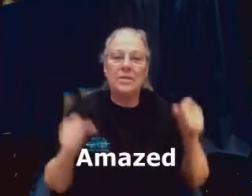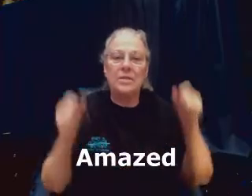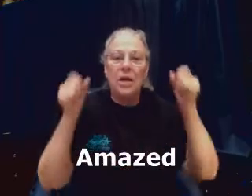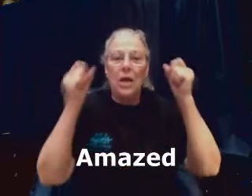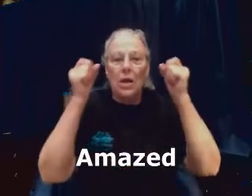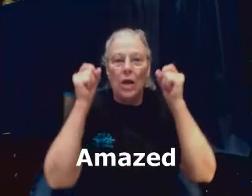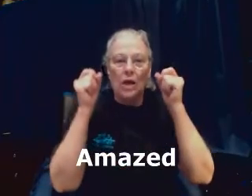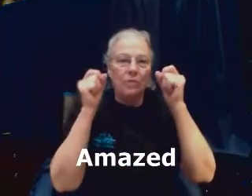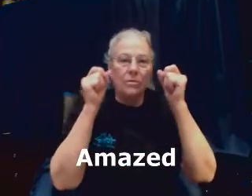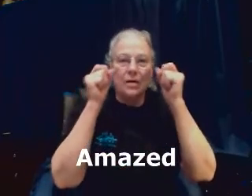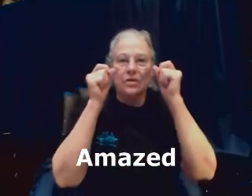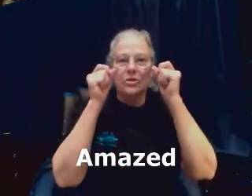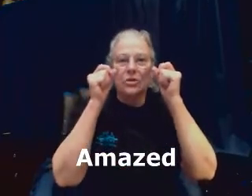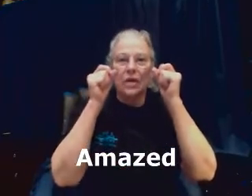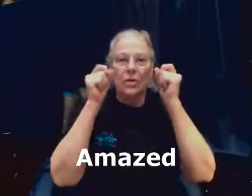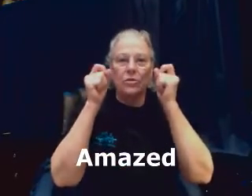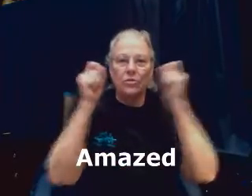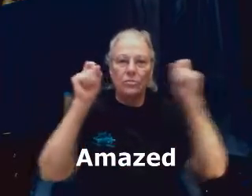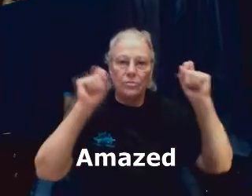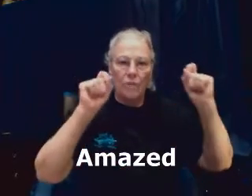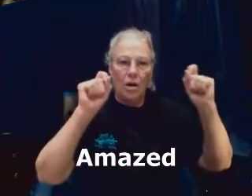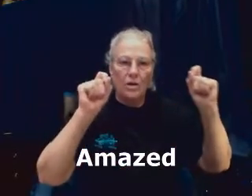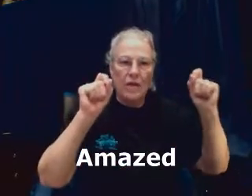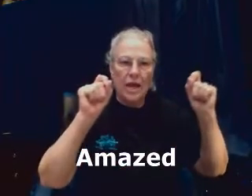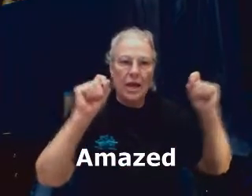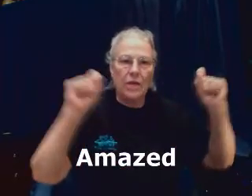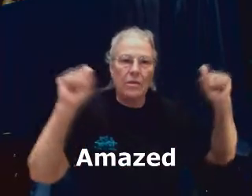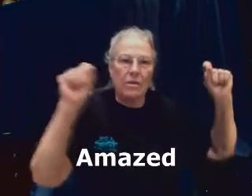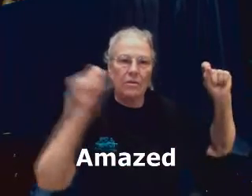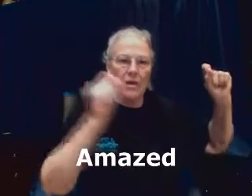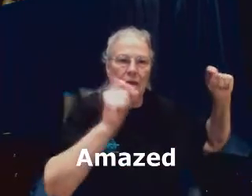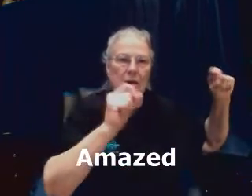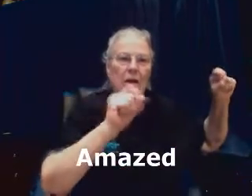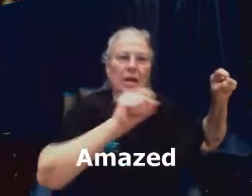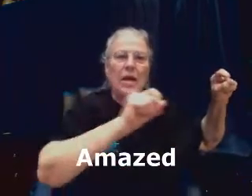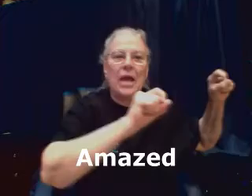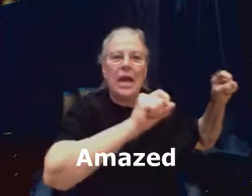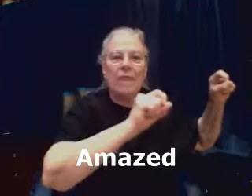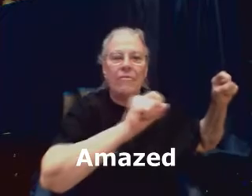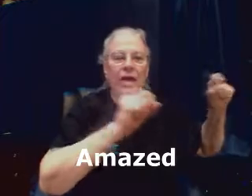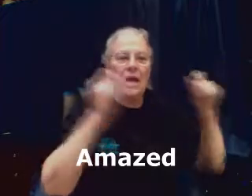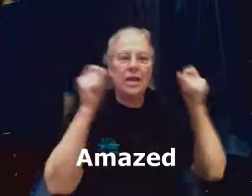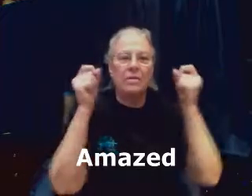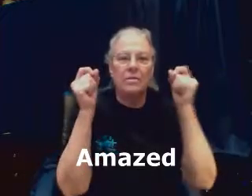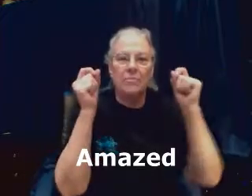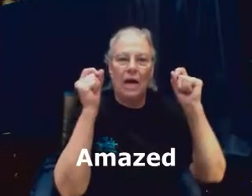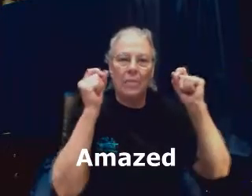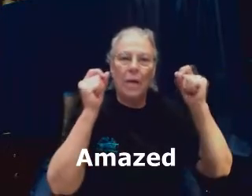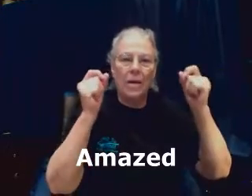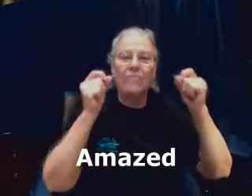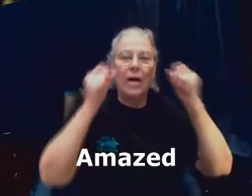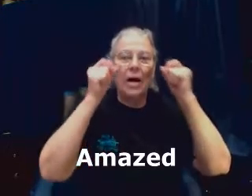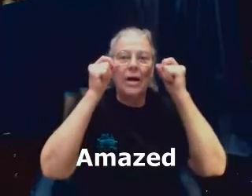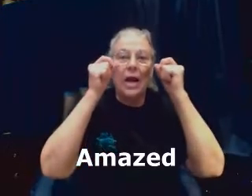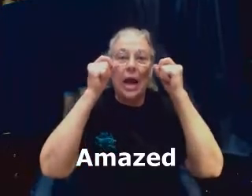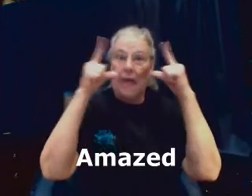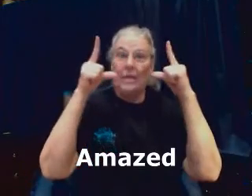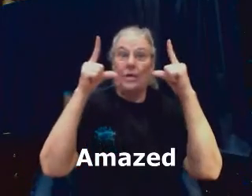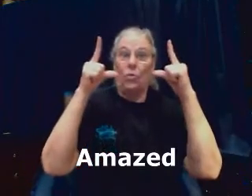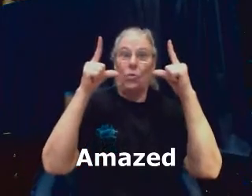Amazed, and it's just like you are taking the F hand modified, and it's like,